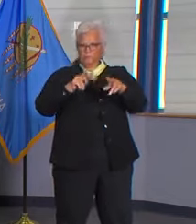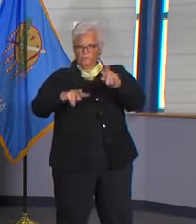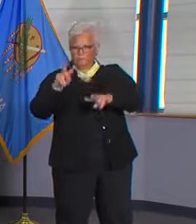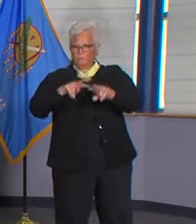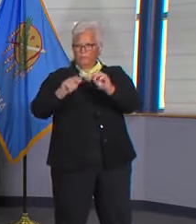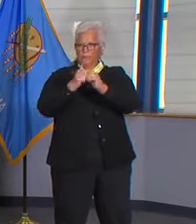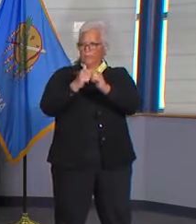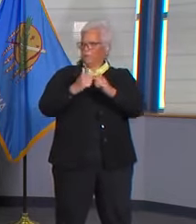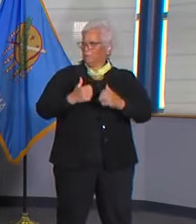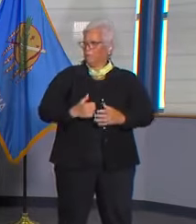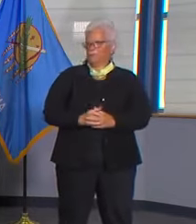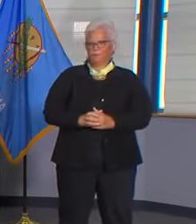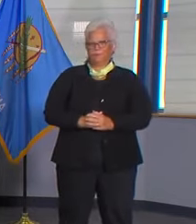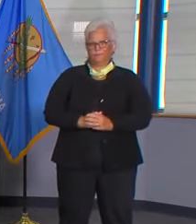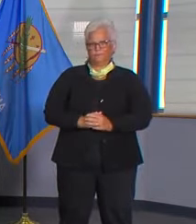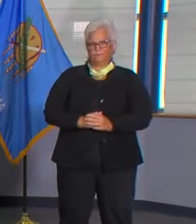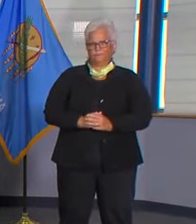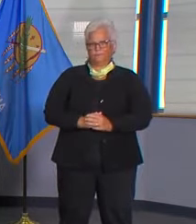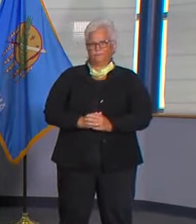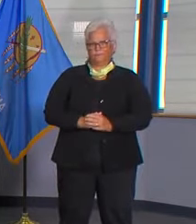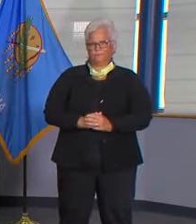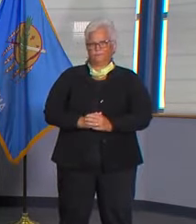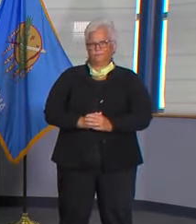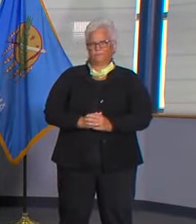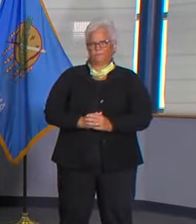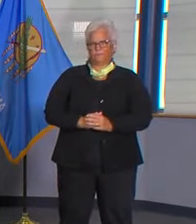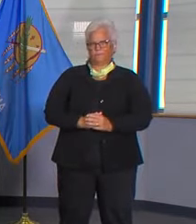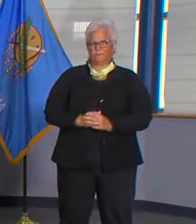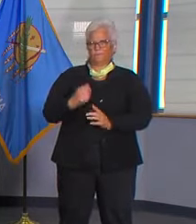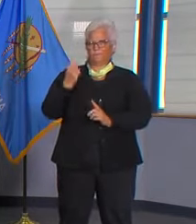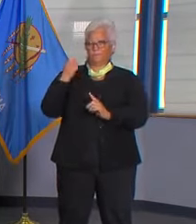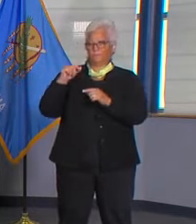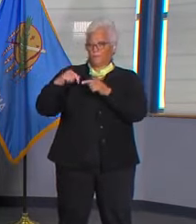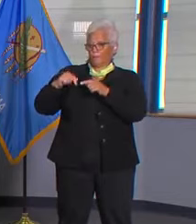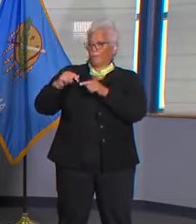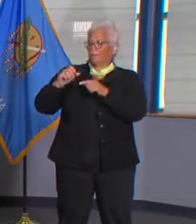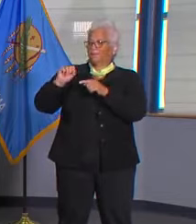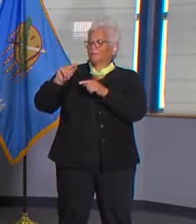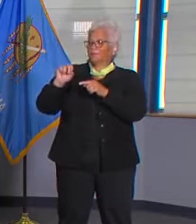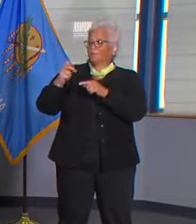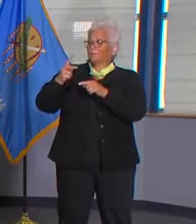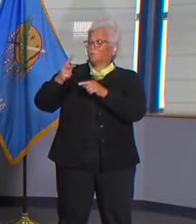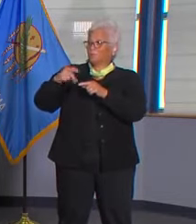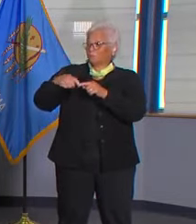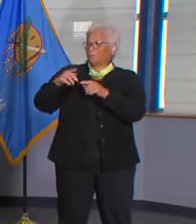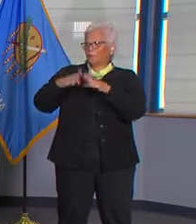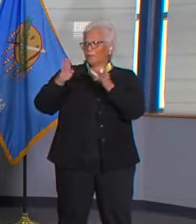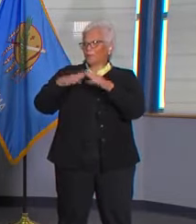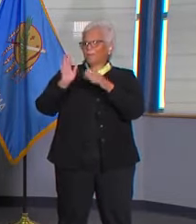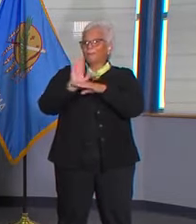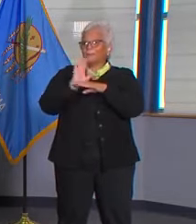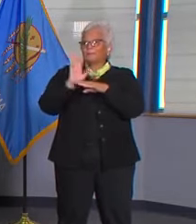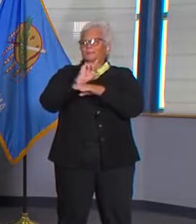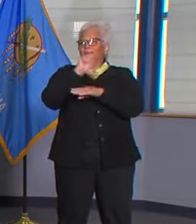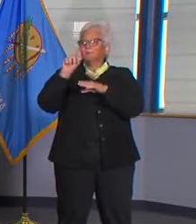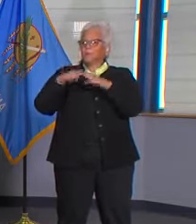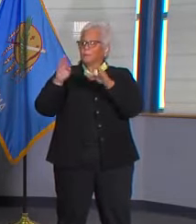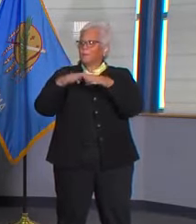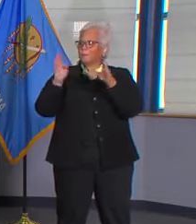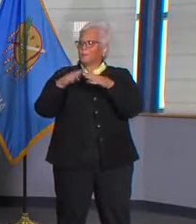reopening. And, I thought we handled that very well for about 4 weeks and not so well for